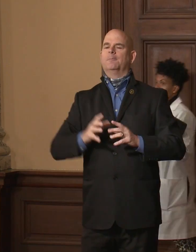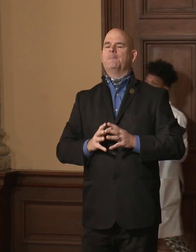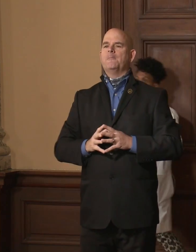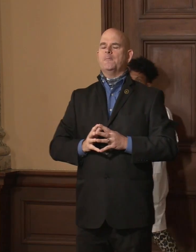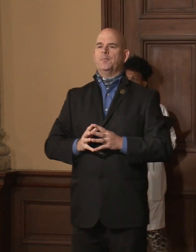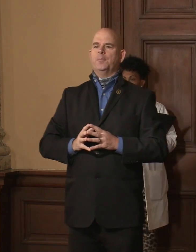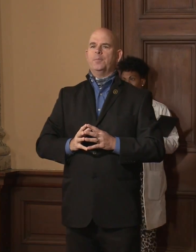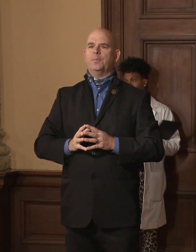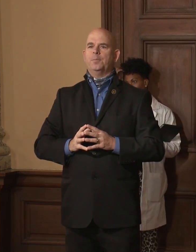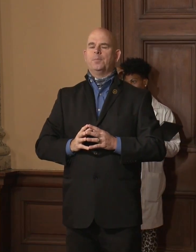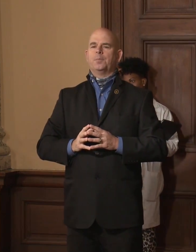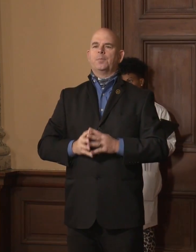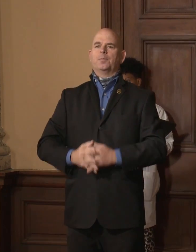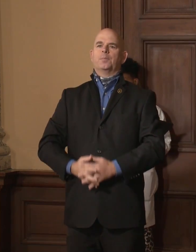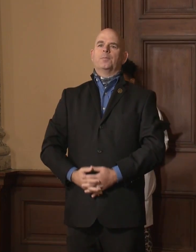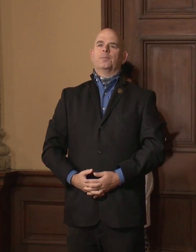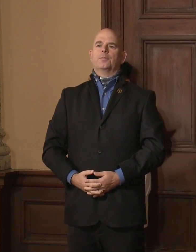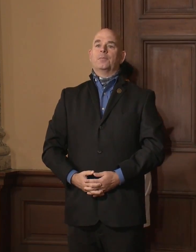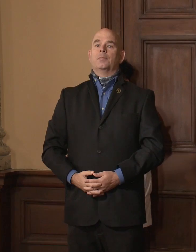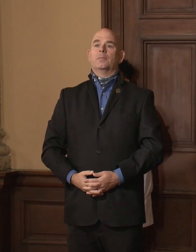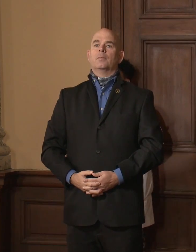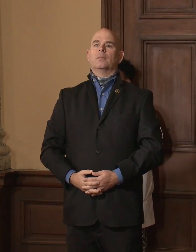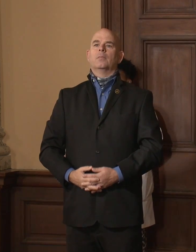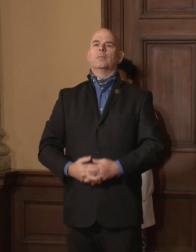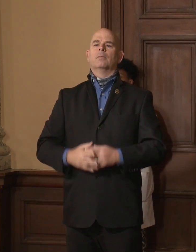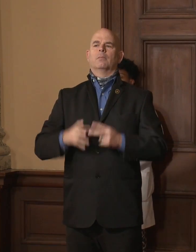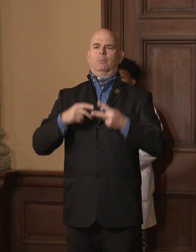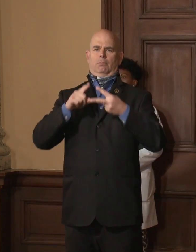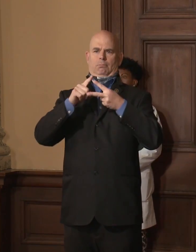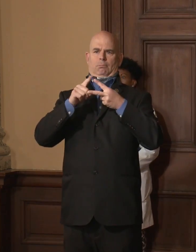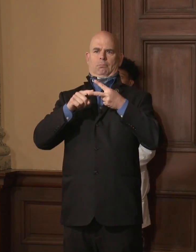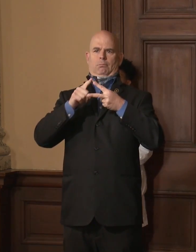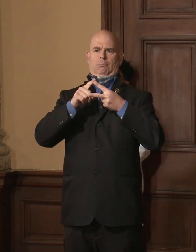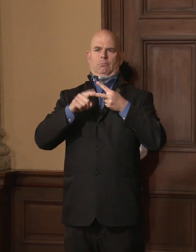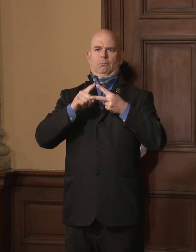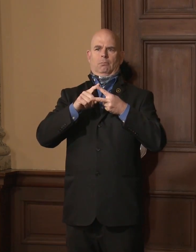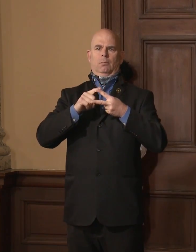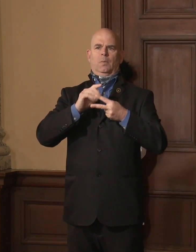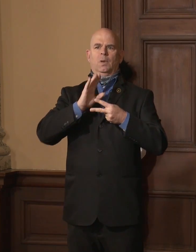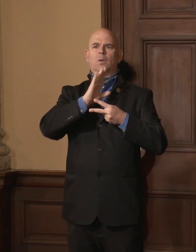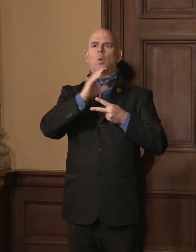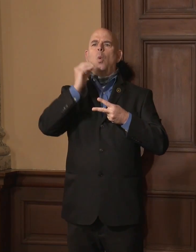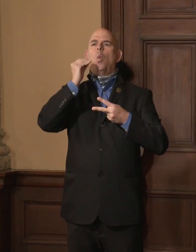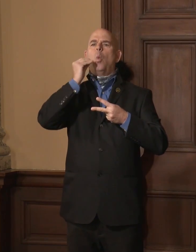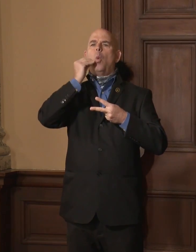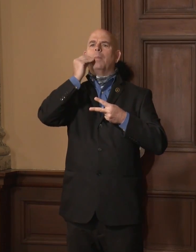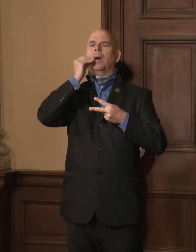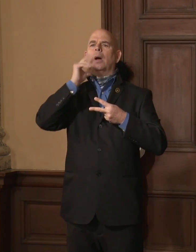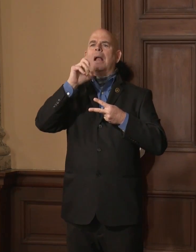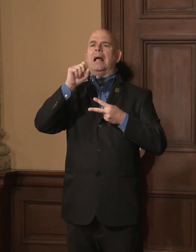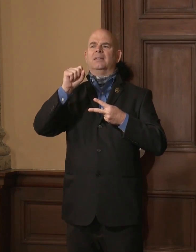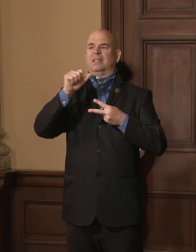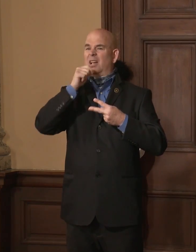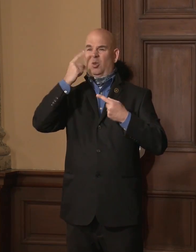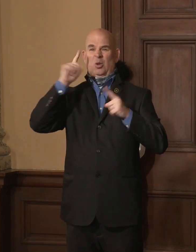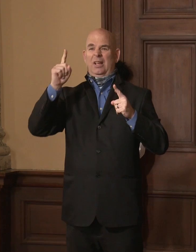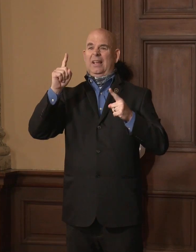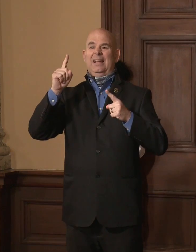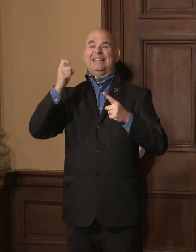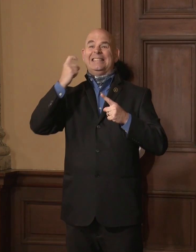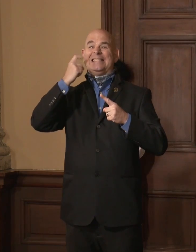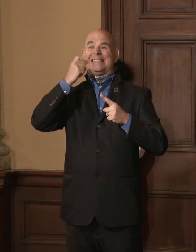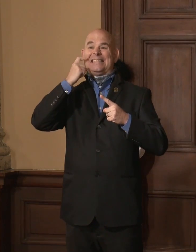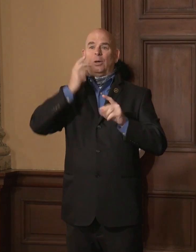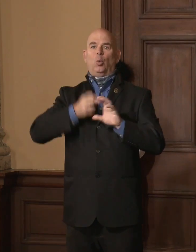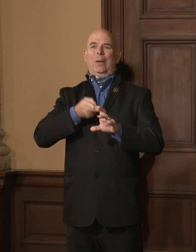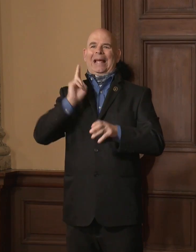Mayor, the top two people at the helm of your homeless initiative are currently not at work. One is on leave, one has quit. What is your plan to continue care for the